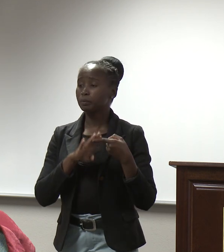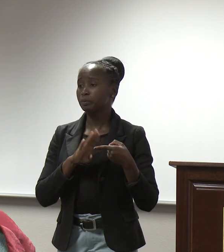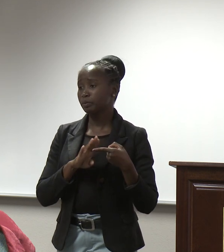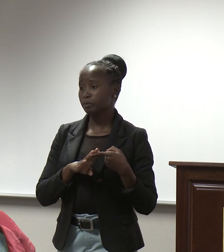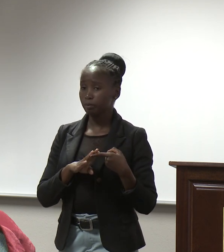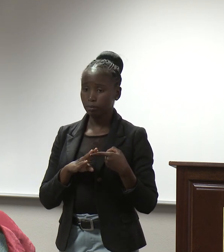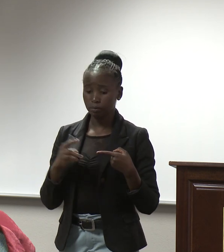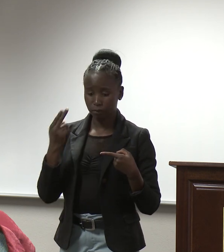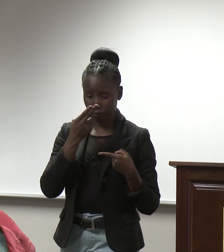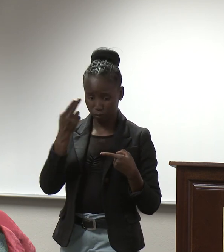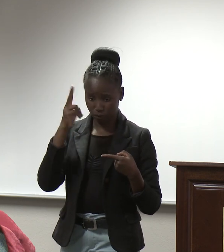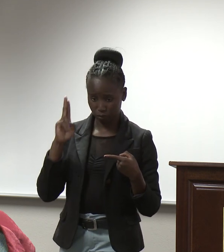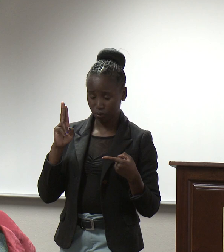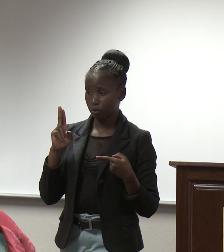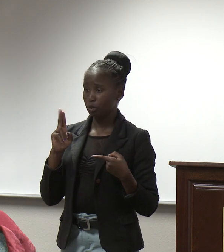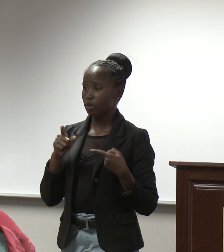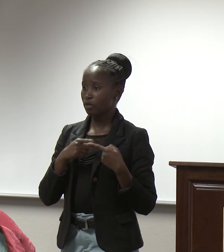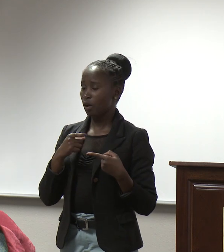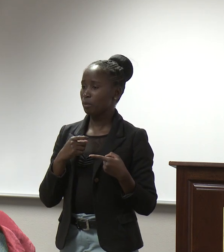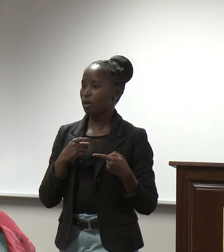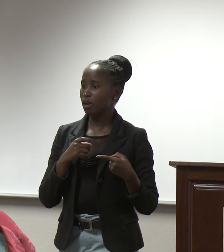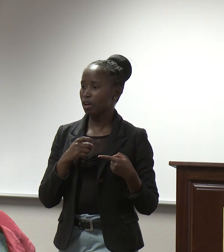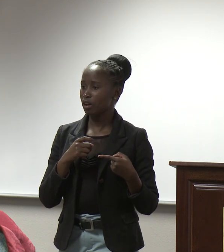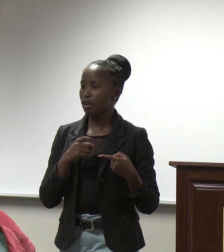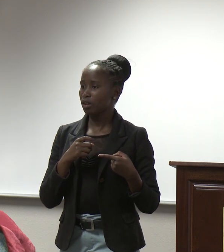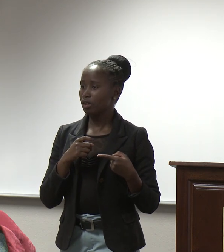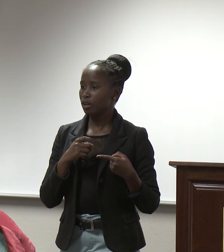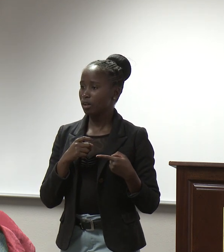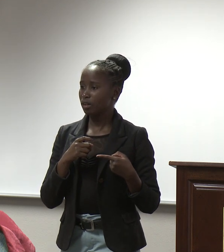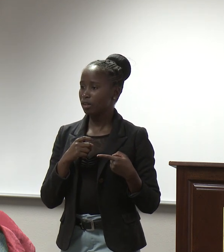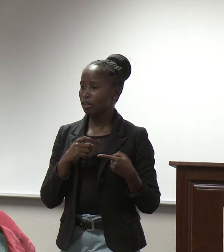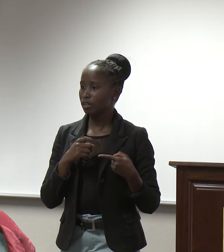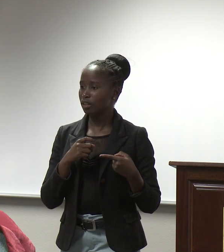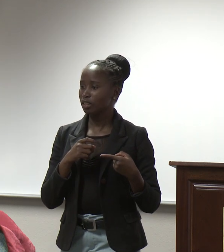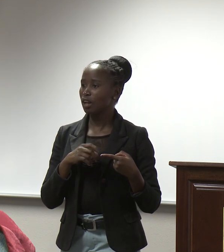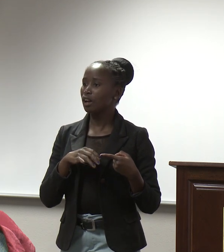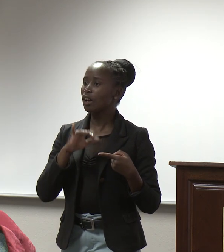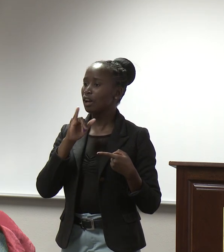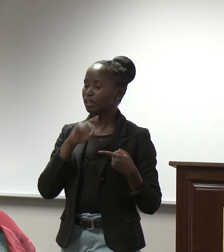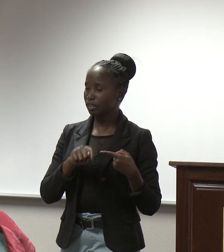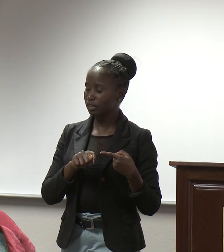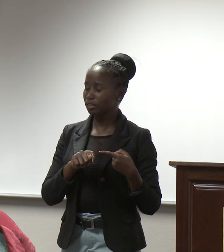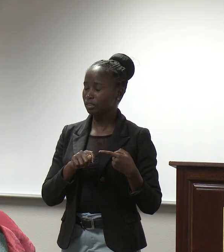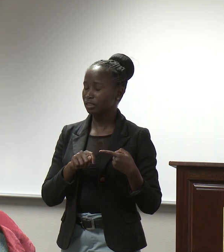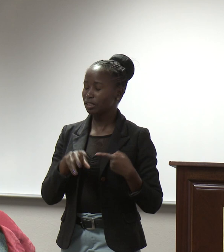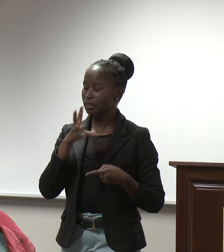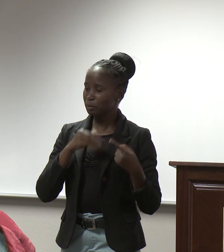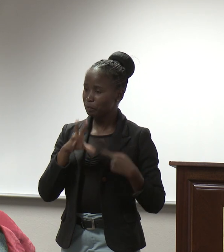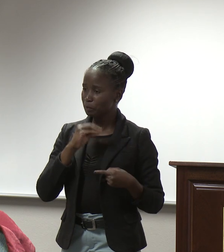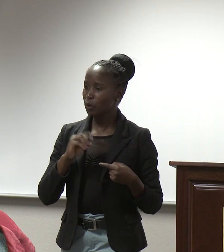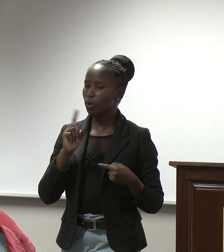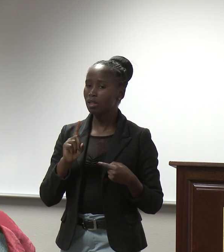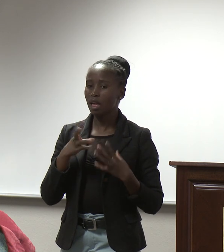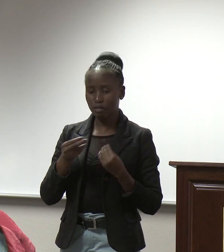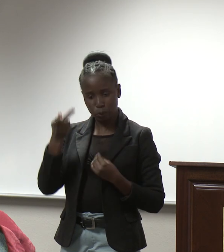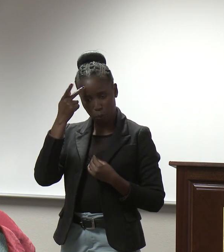had the hegemony of producing high learning and you know, the most sophisticated, most rigorous knowledge in